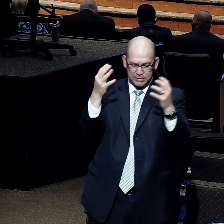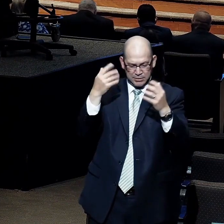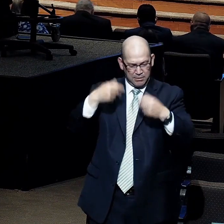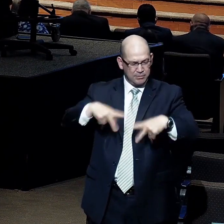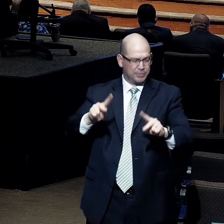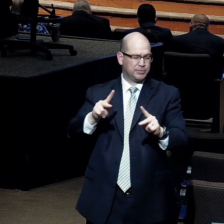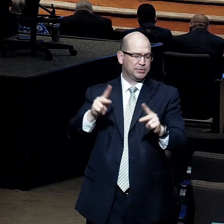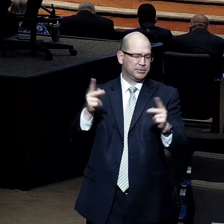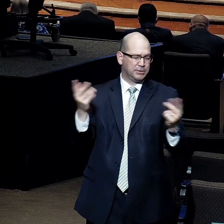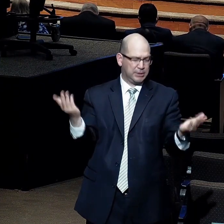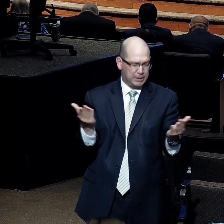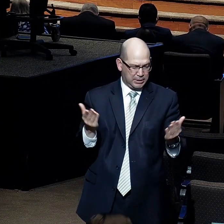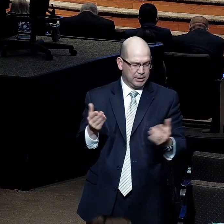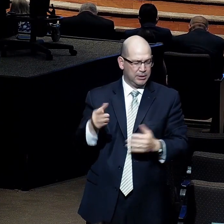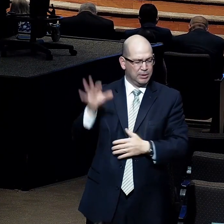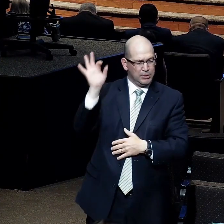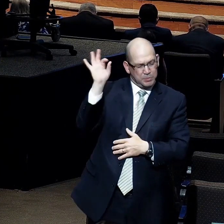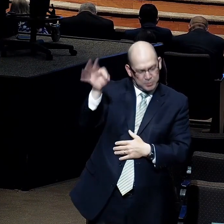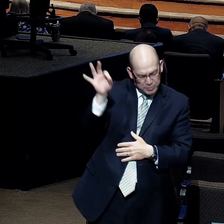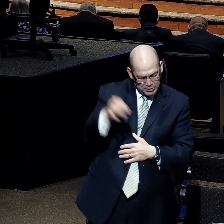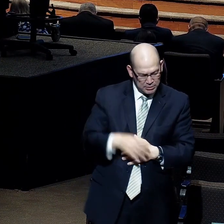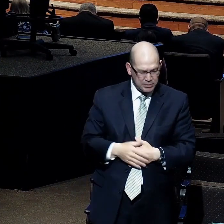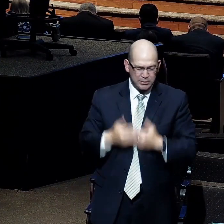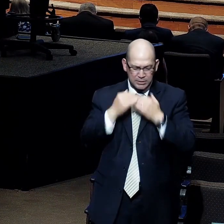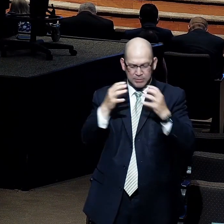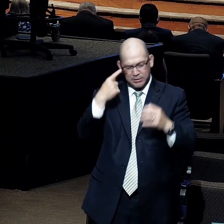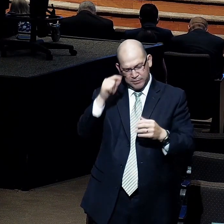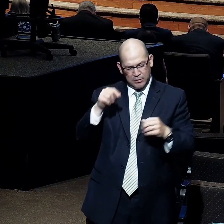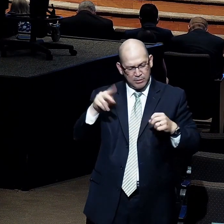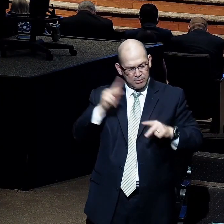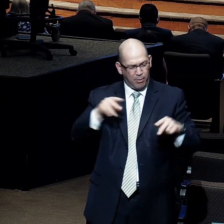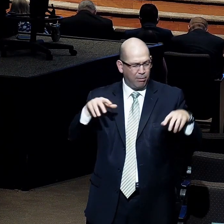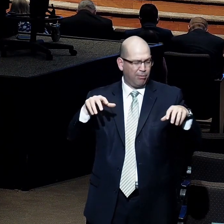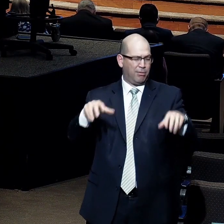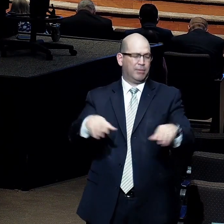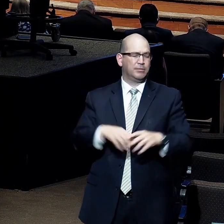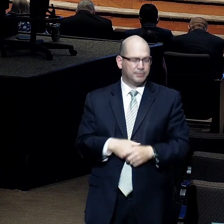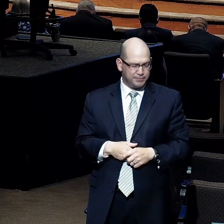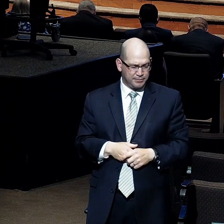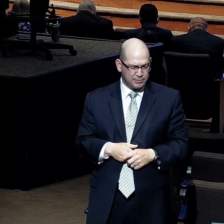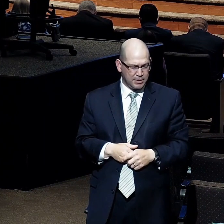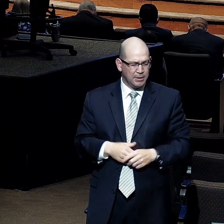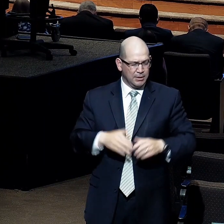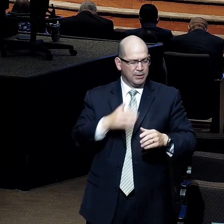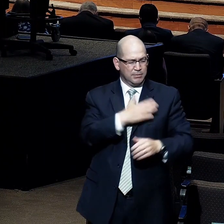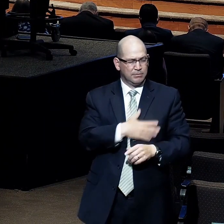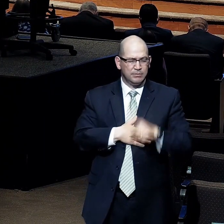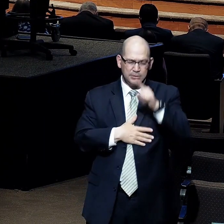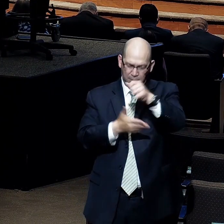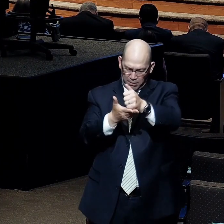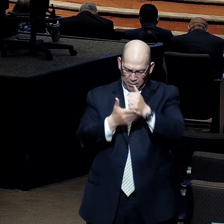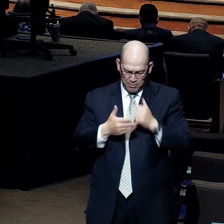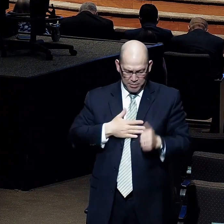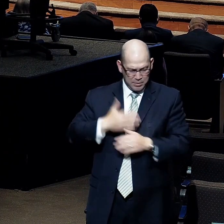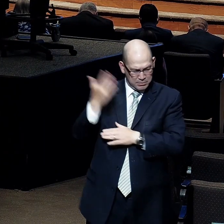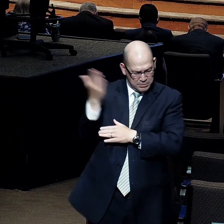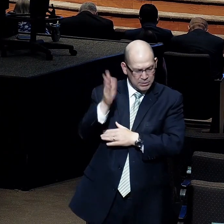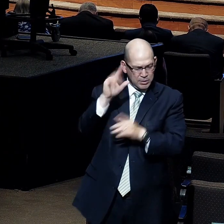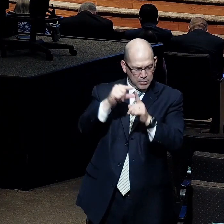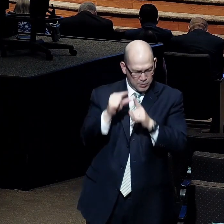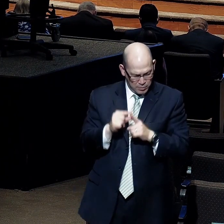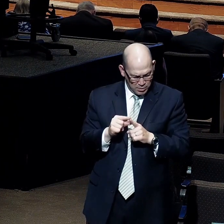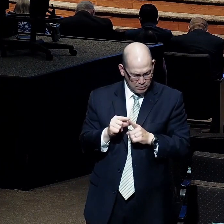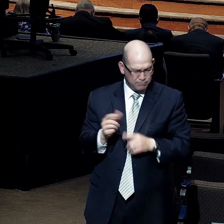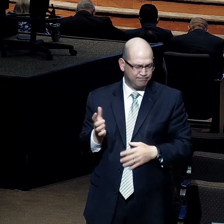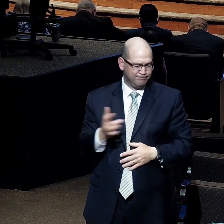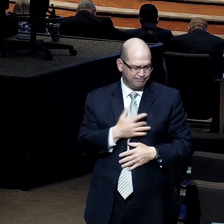I've had to speak your word, Lord. Thank you for the crowd and, Lord, how receiving they were. I pray that you'd help my message and your word about making decisions to